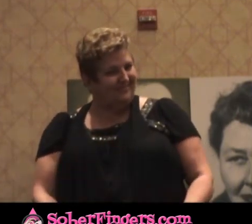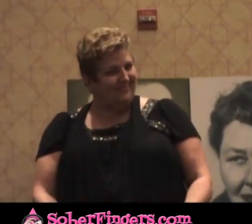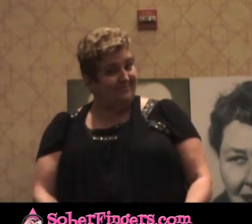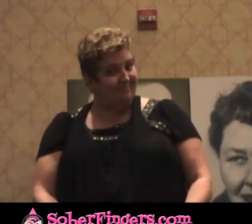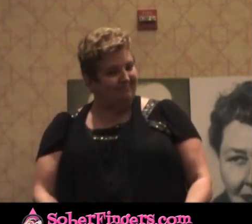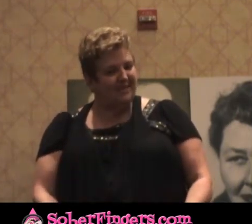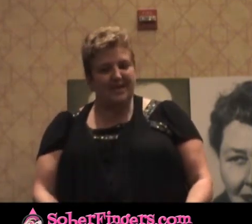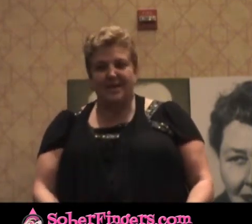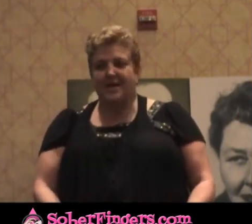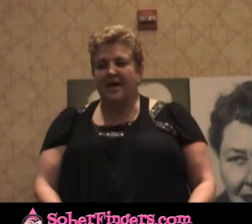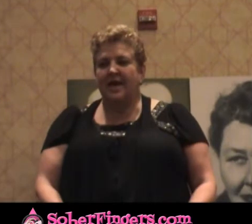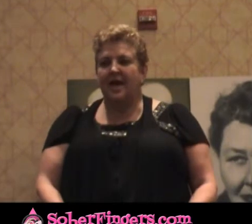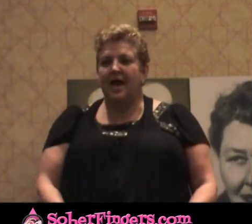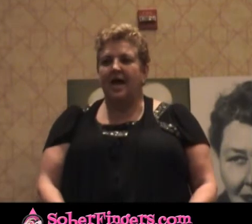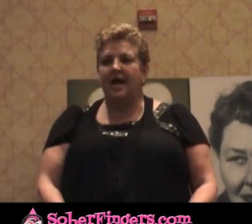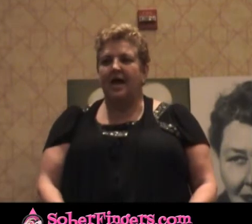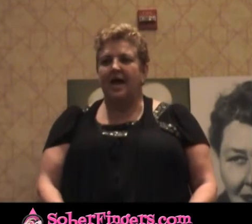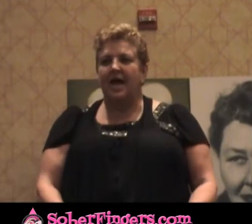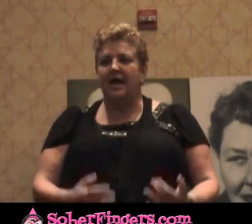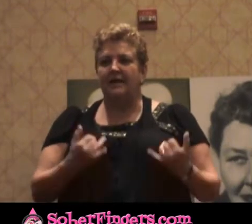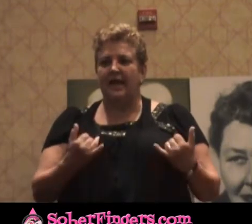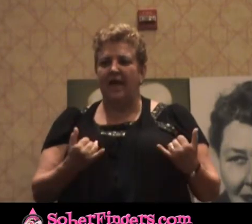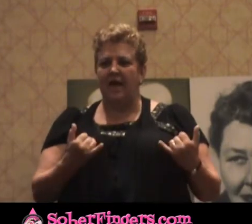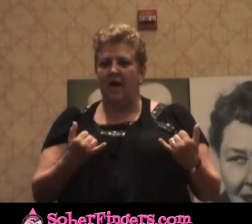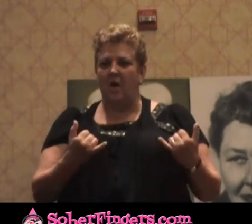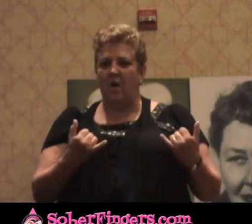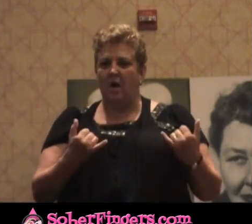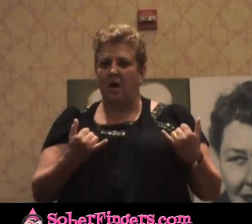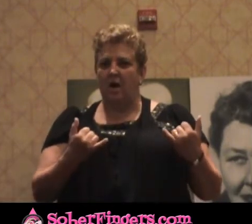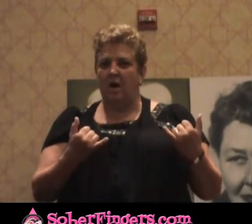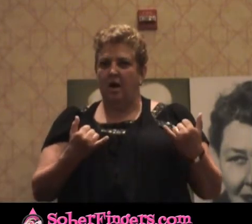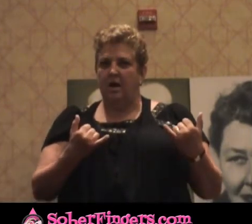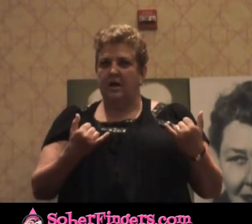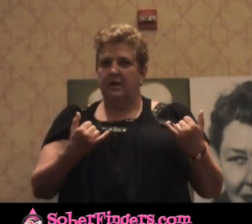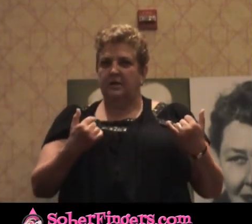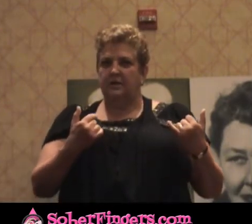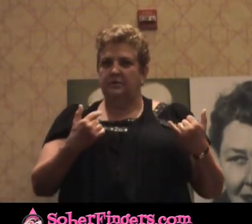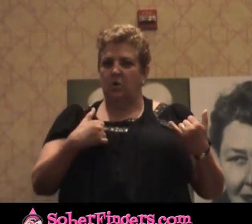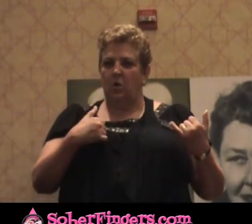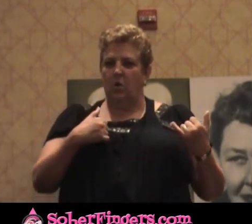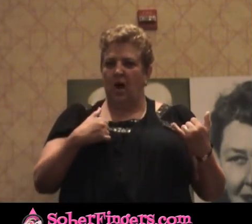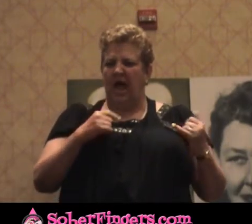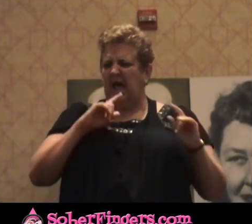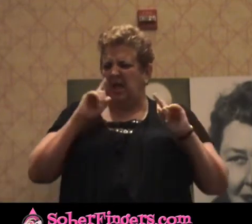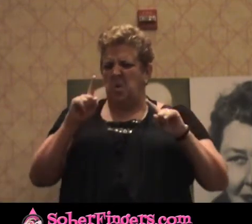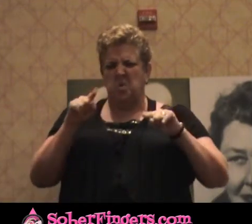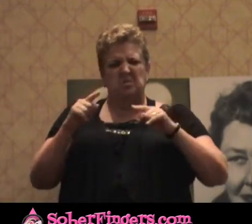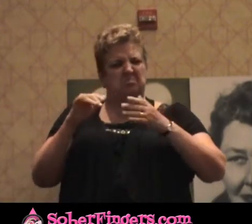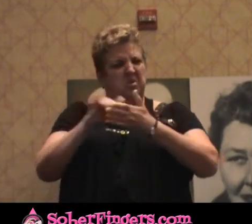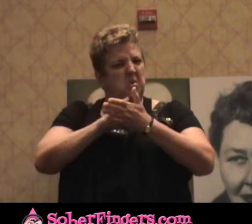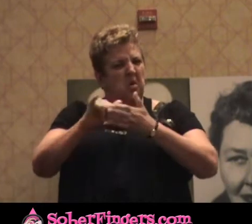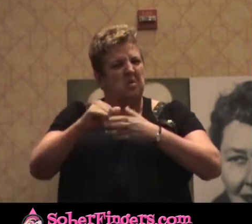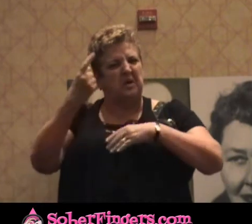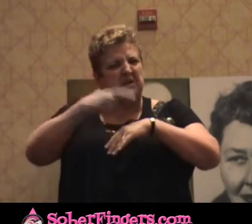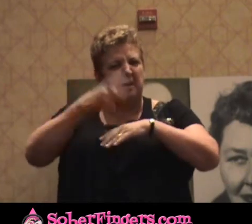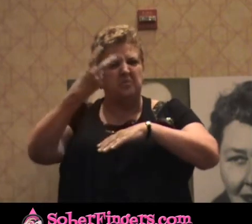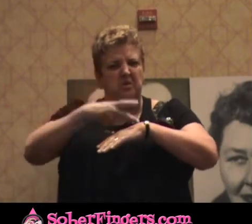And when I was now told, it just trips me out. I go to New York at least once or twice a year. I don't go to no meetings. I